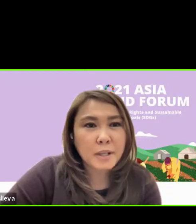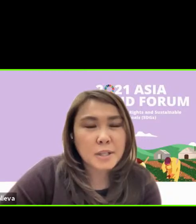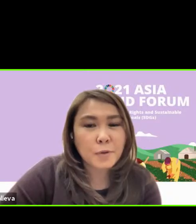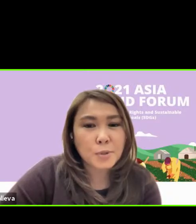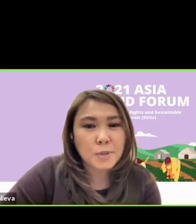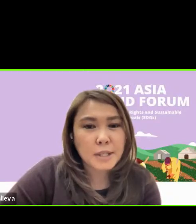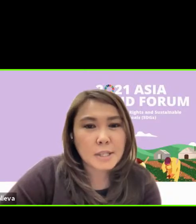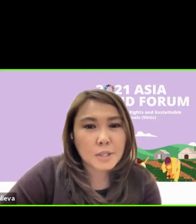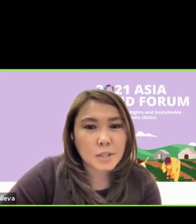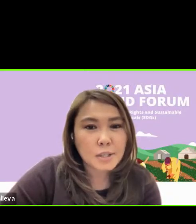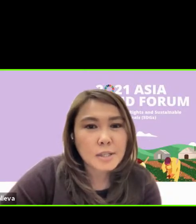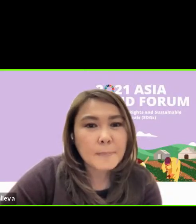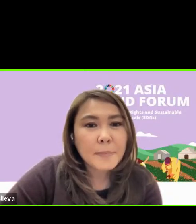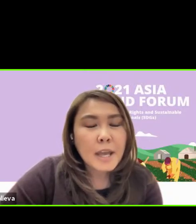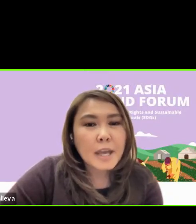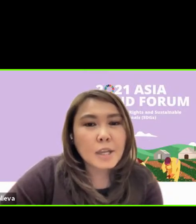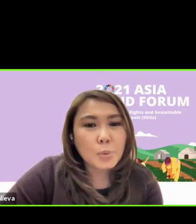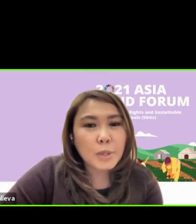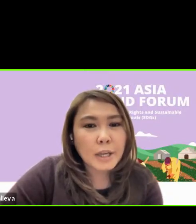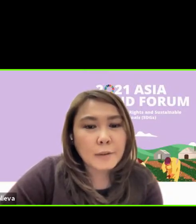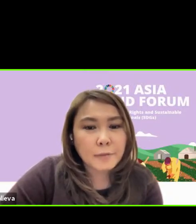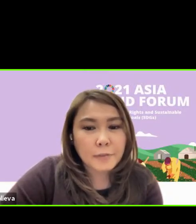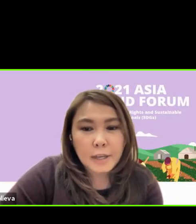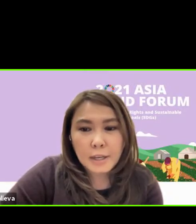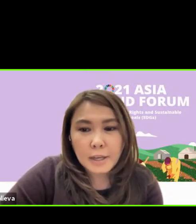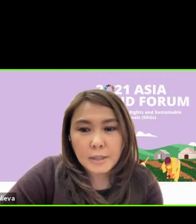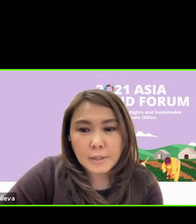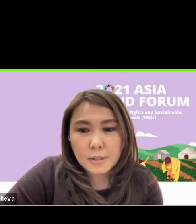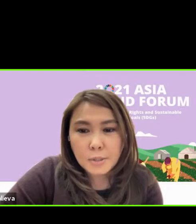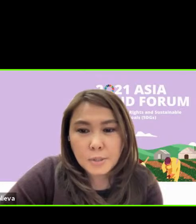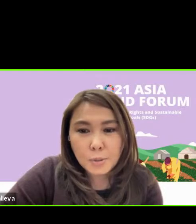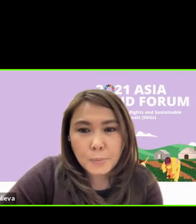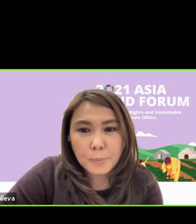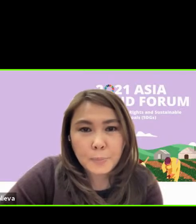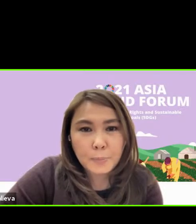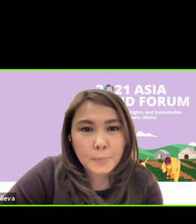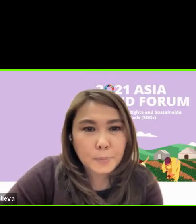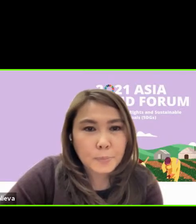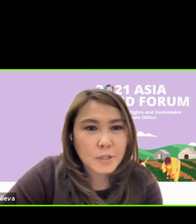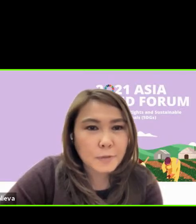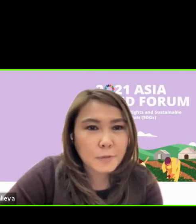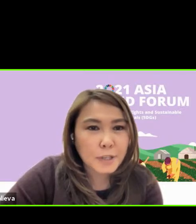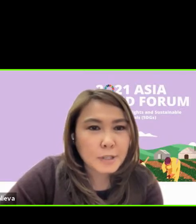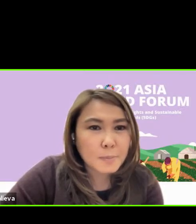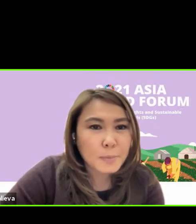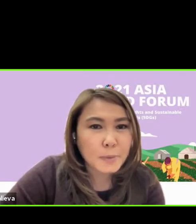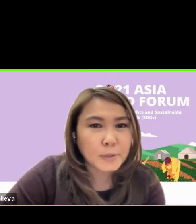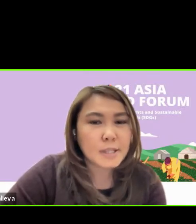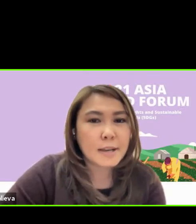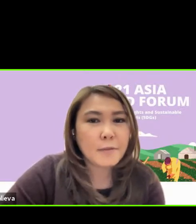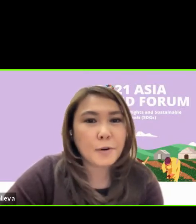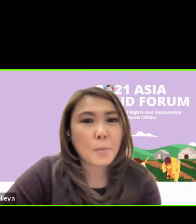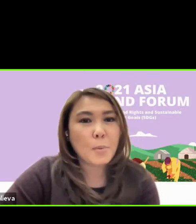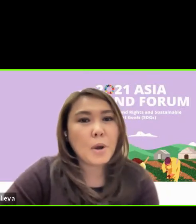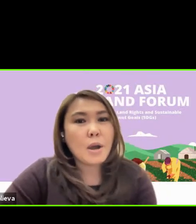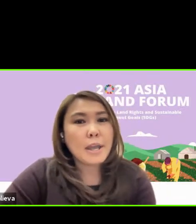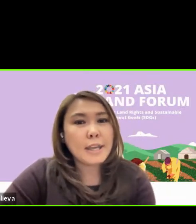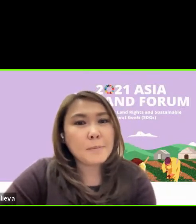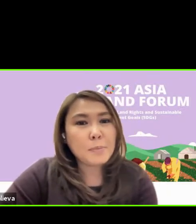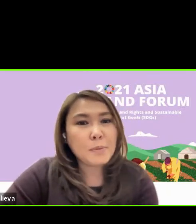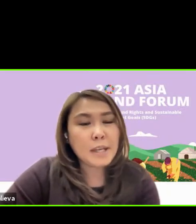opening remarks for today's sessions. And we have two different pupils here